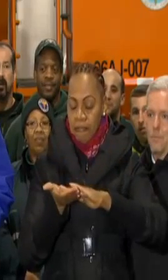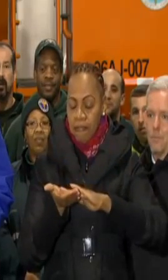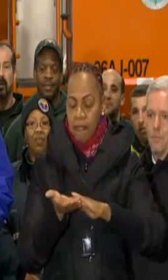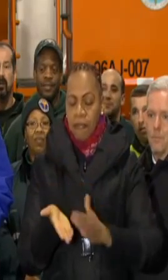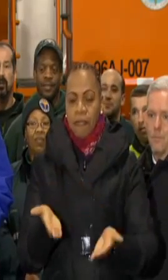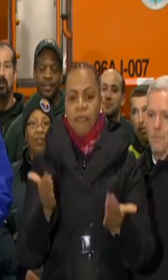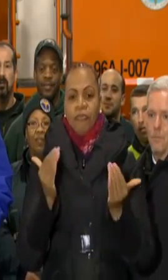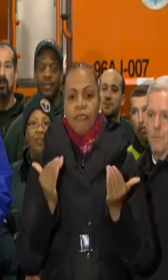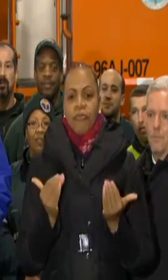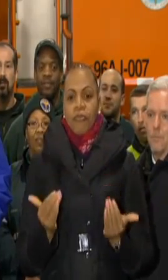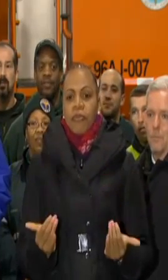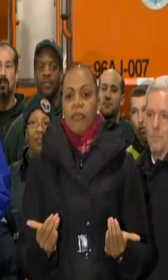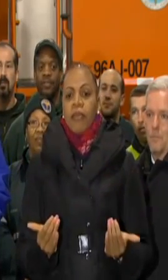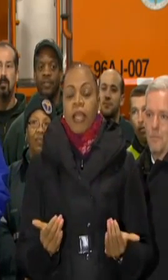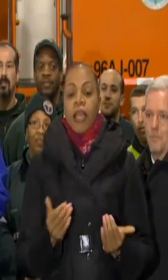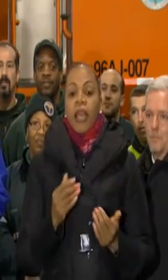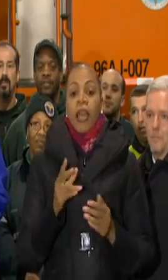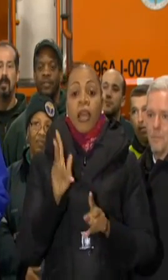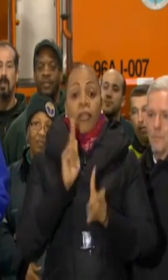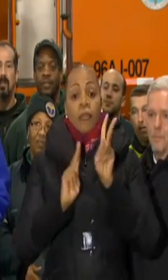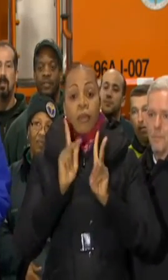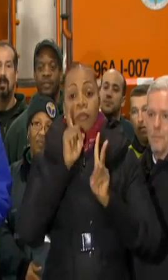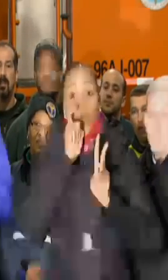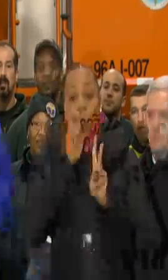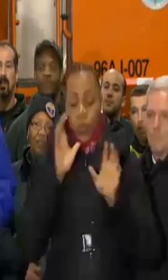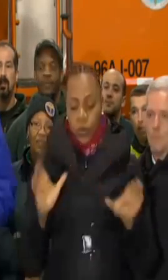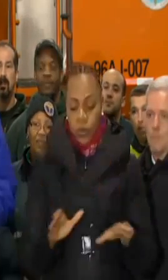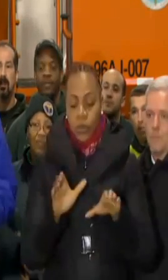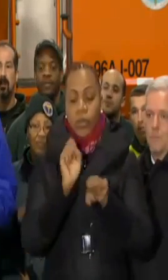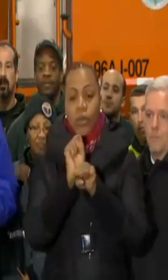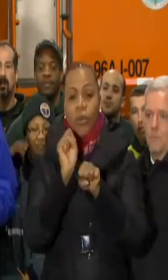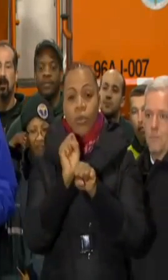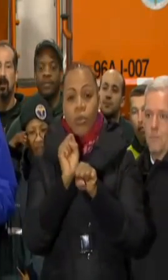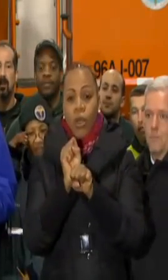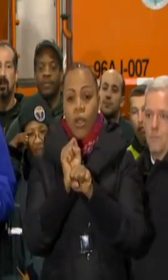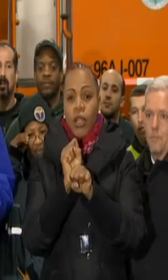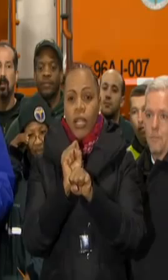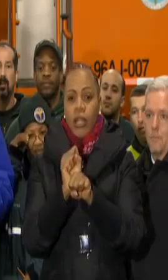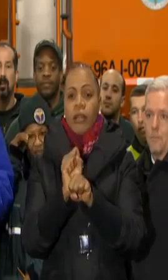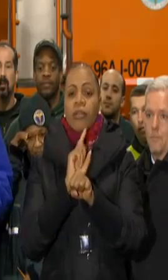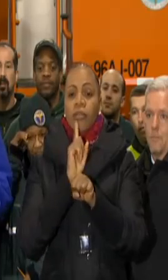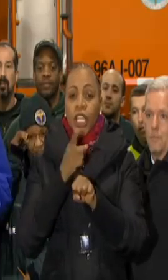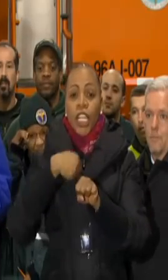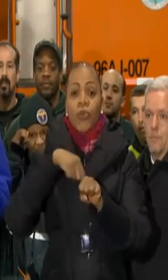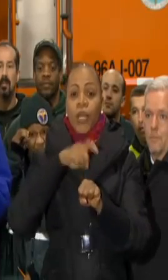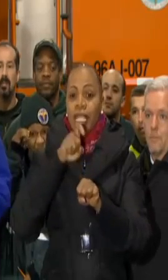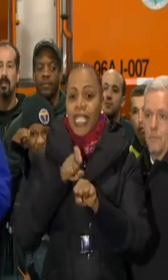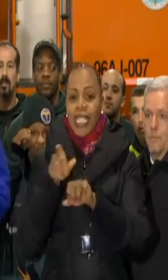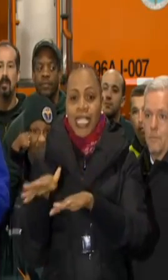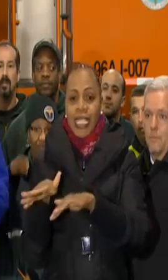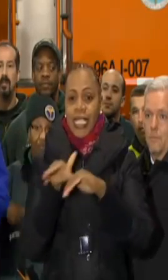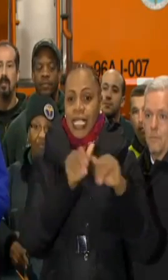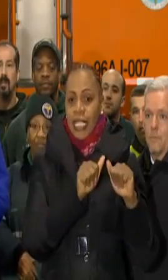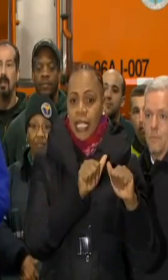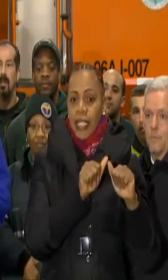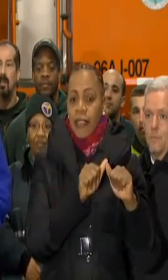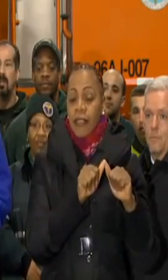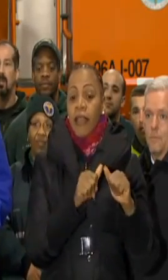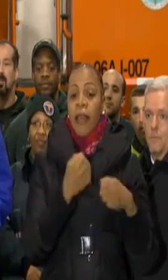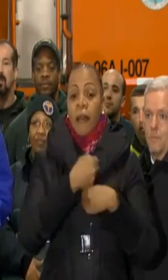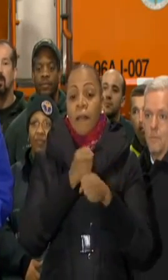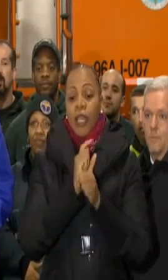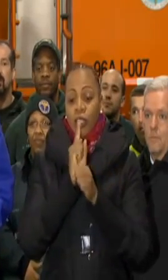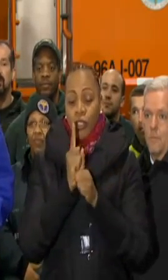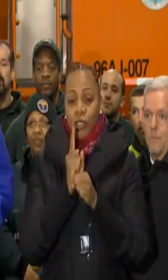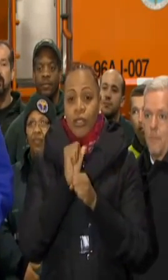the crews that are doing this work, that are working so hard, again, we need to get out of their way. We need to let them do their work.